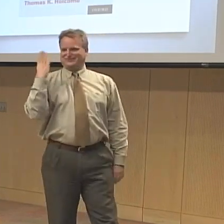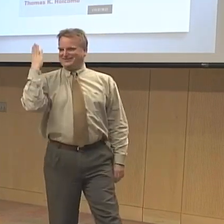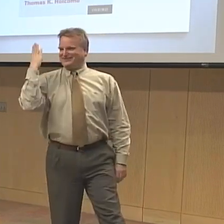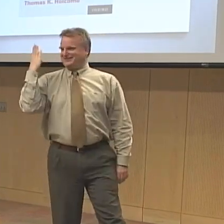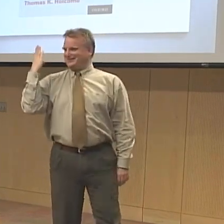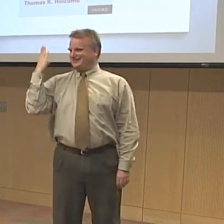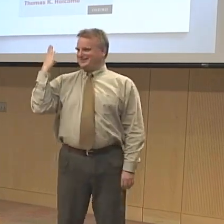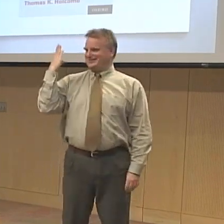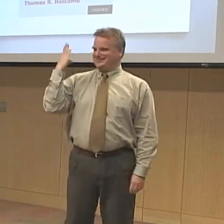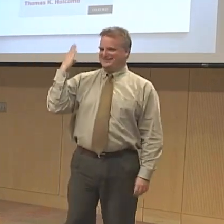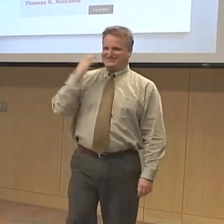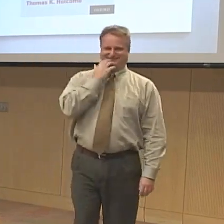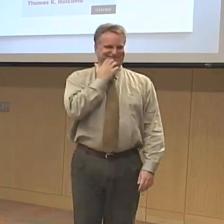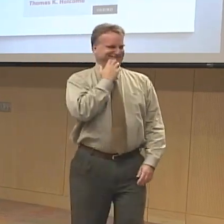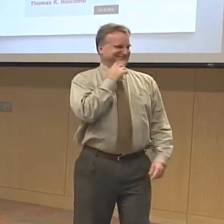my first real job.